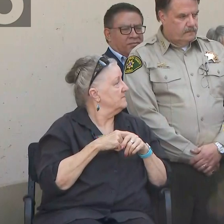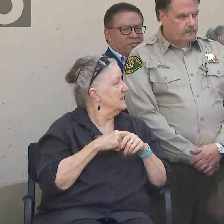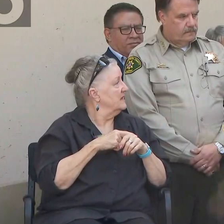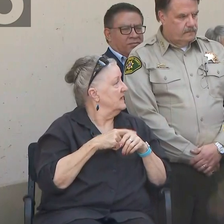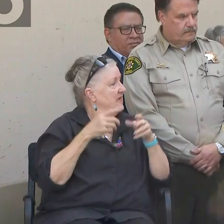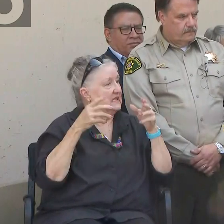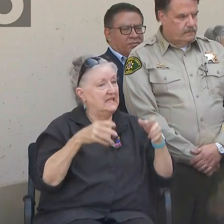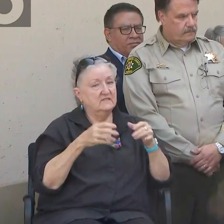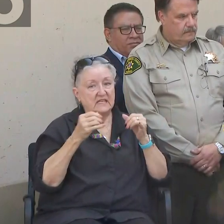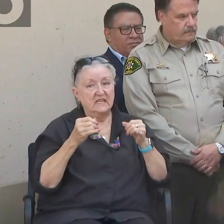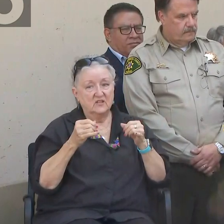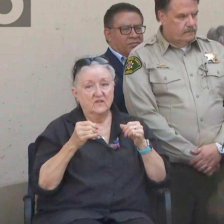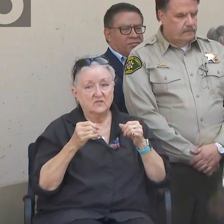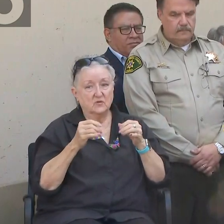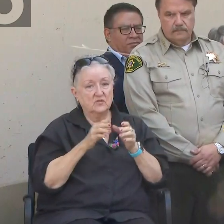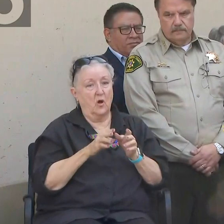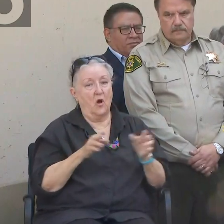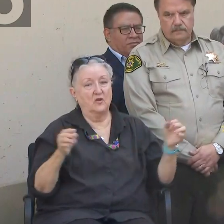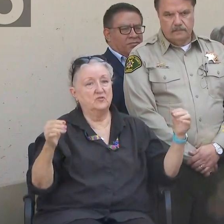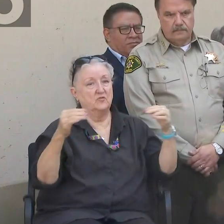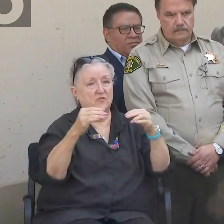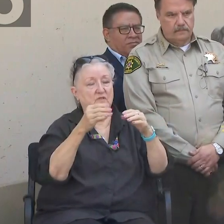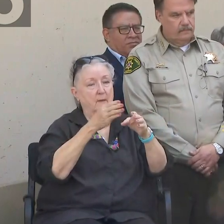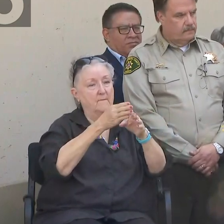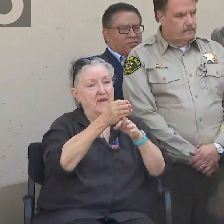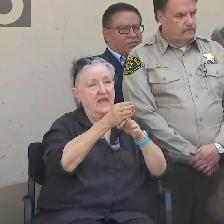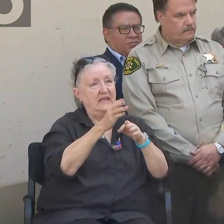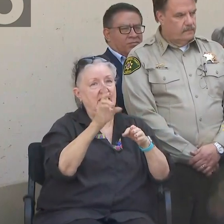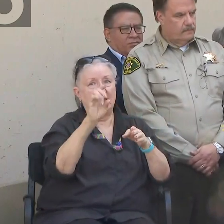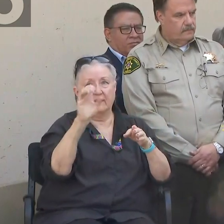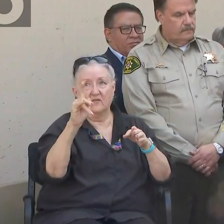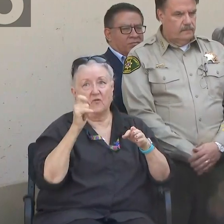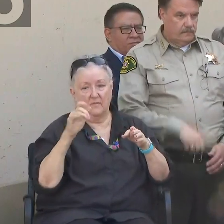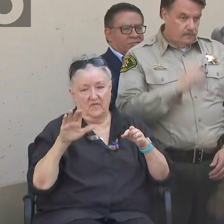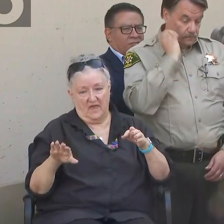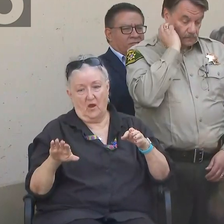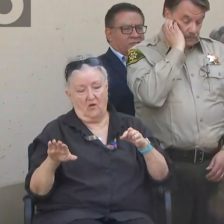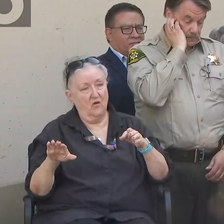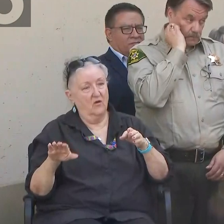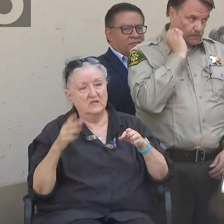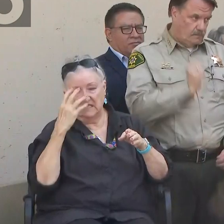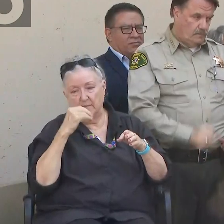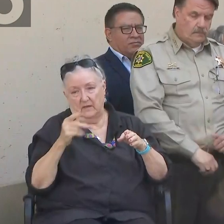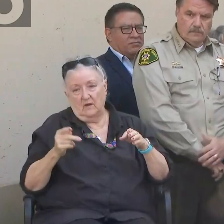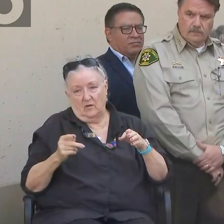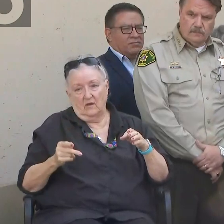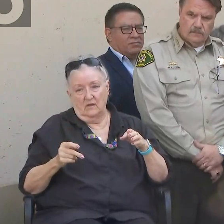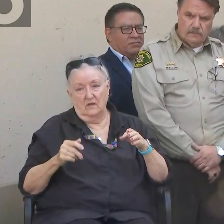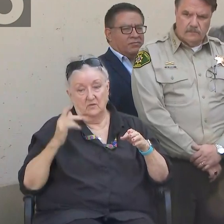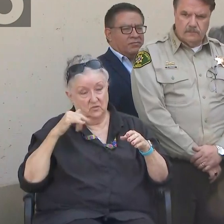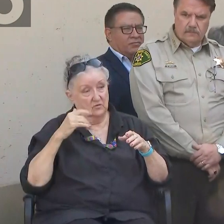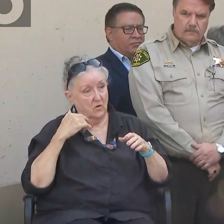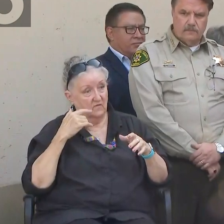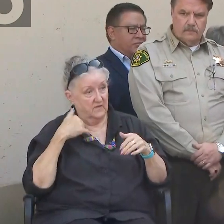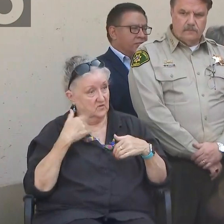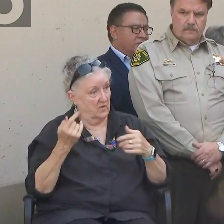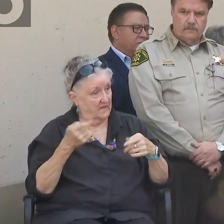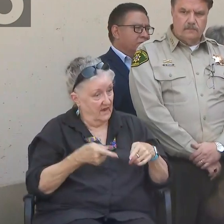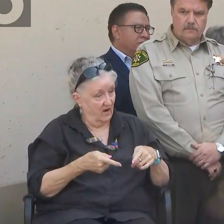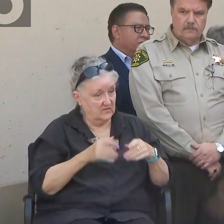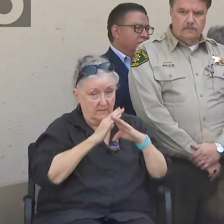It usually leads the individuals out onto the main deck. From what we would call their accommodation spaces, their sleeping quarters. Did you know if there was one